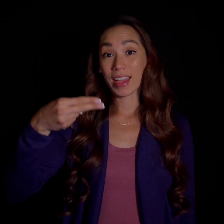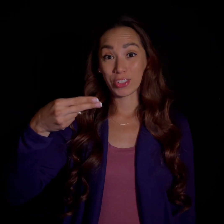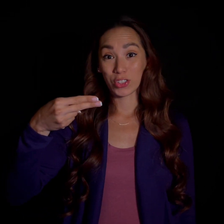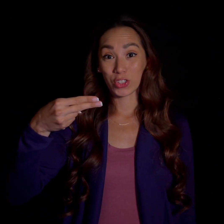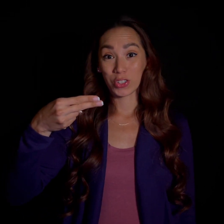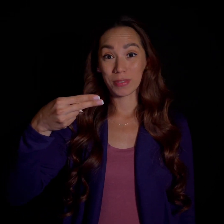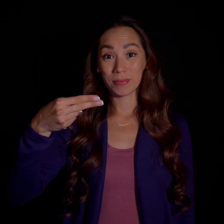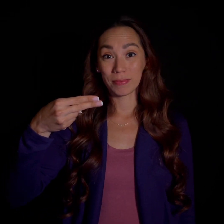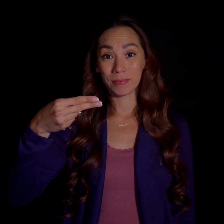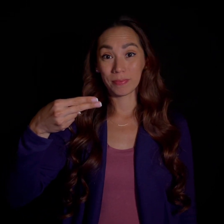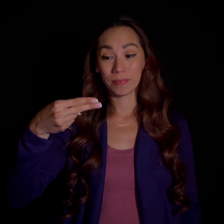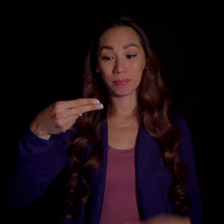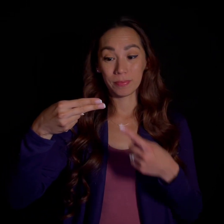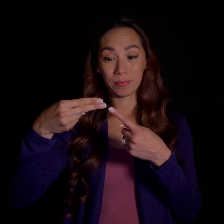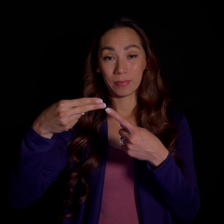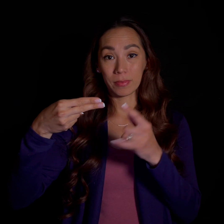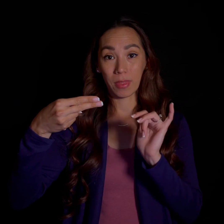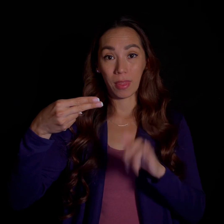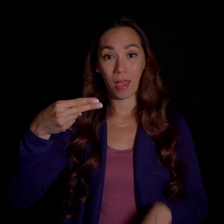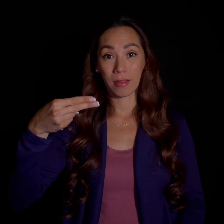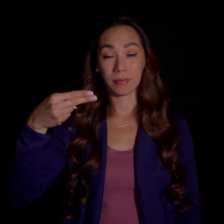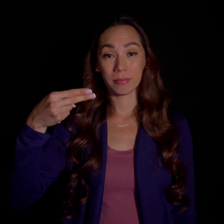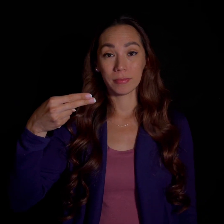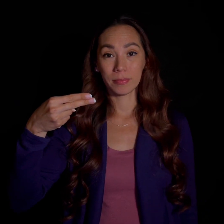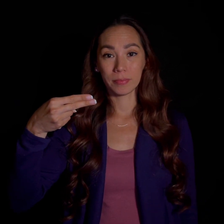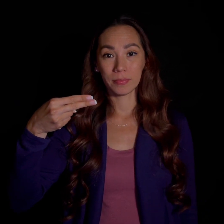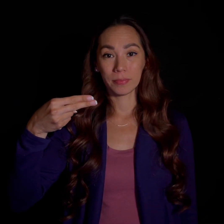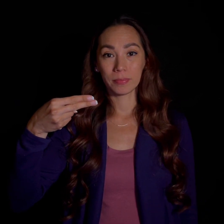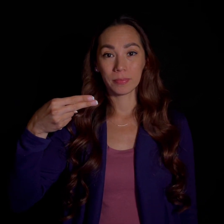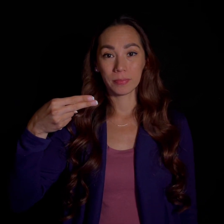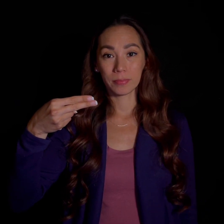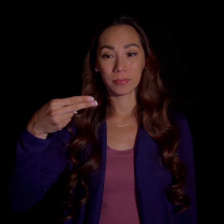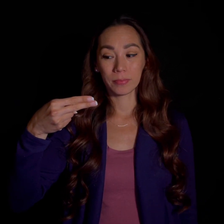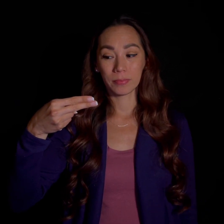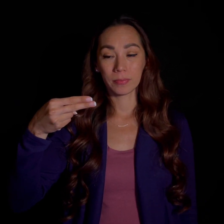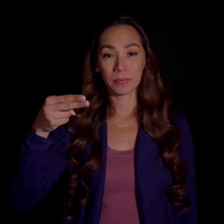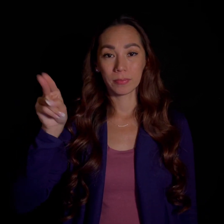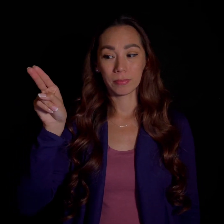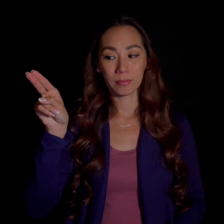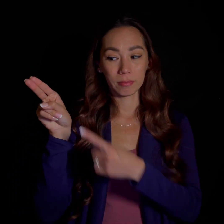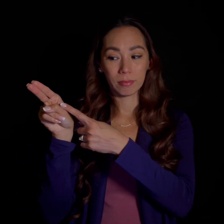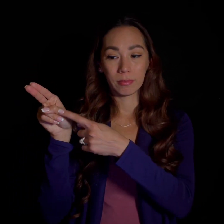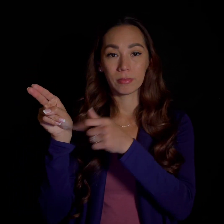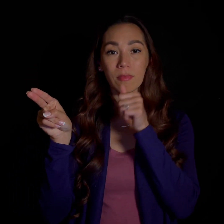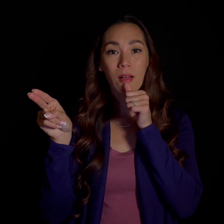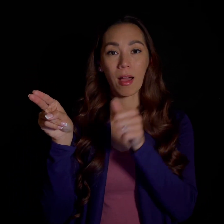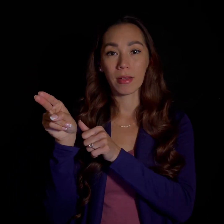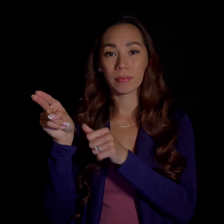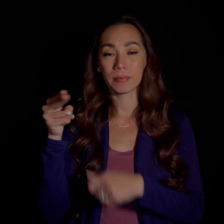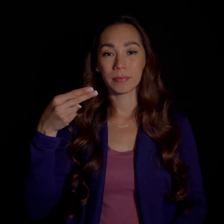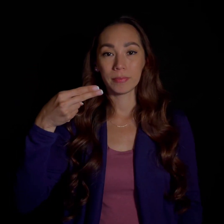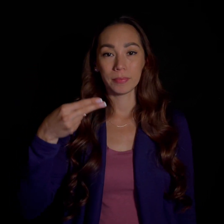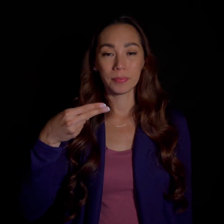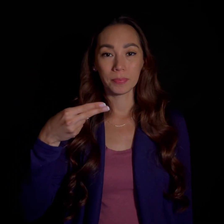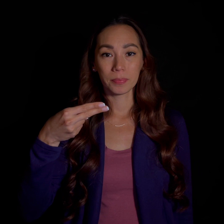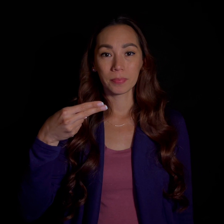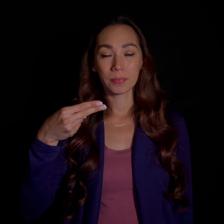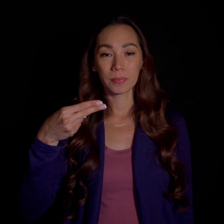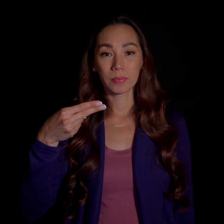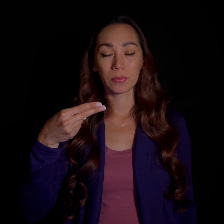Now for H, H is the two fingers to the side and your thumb kind of tucked.